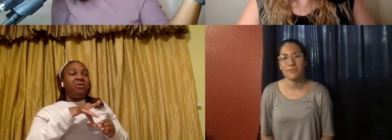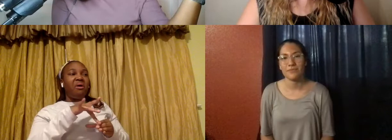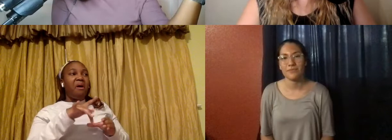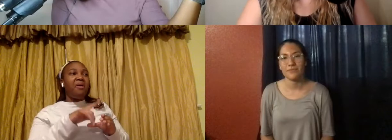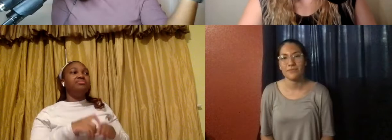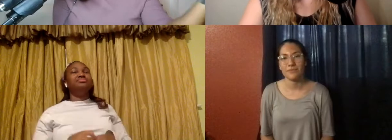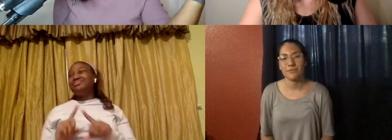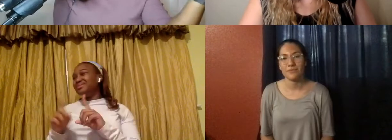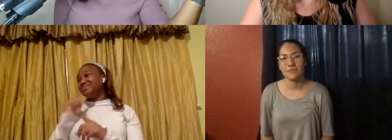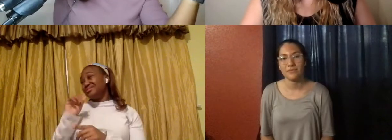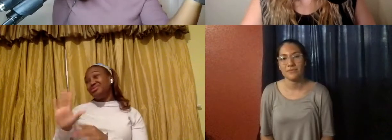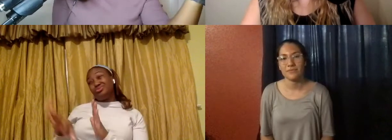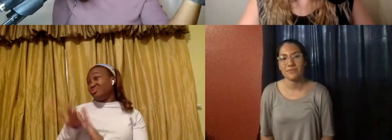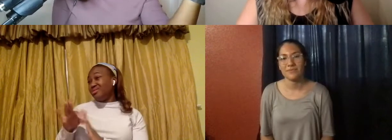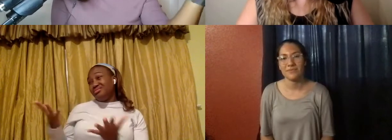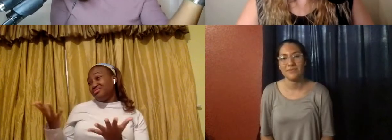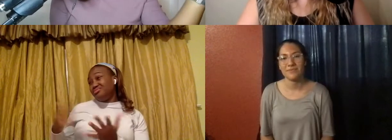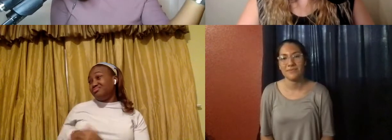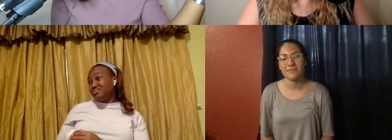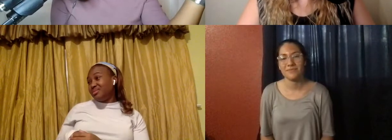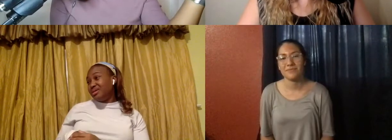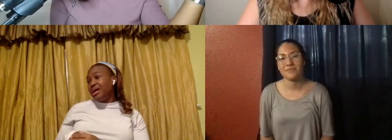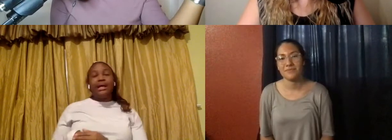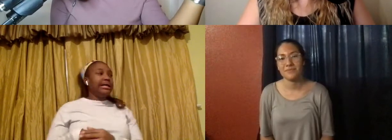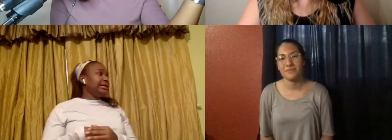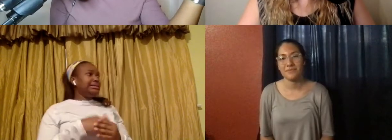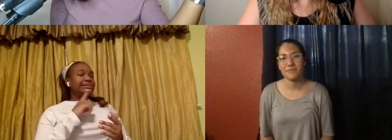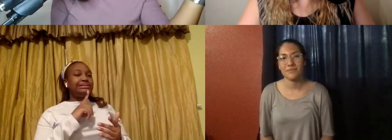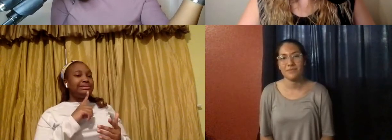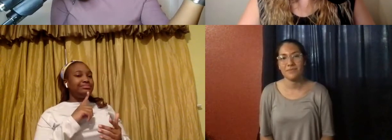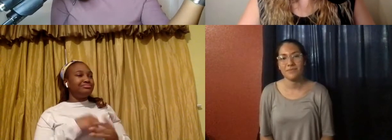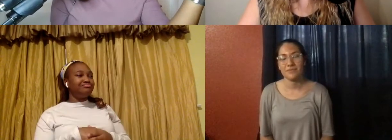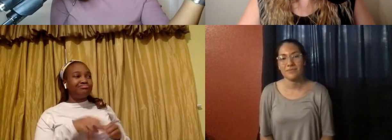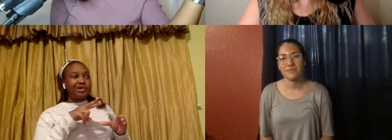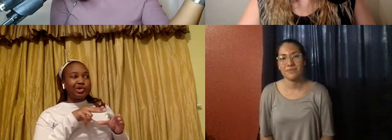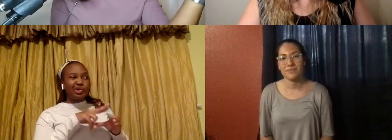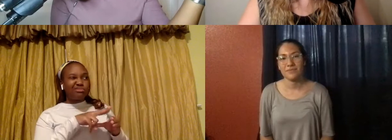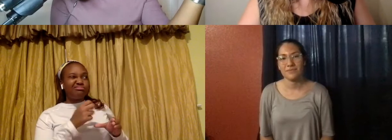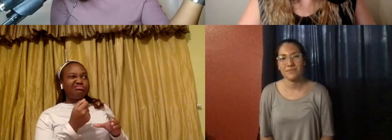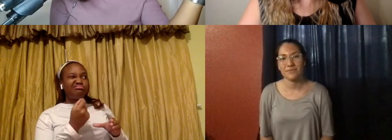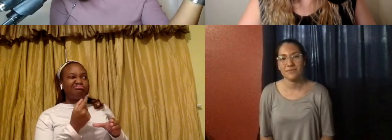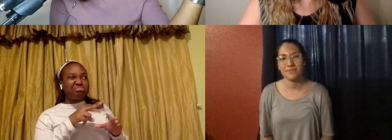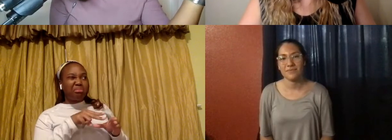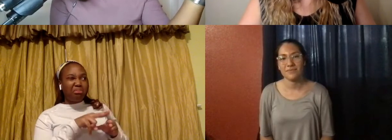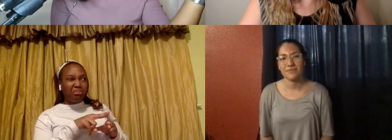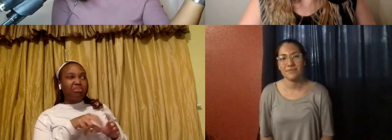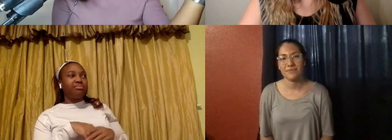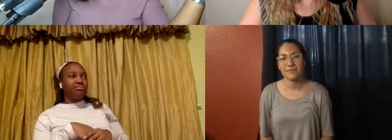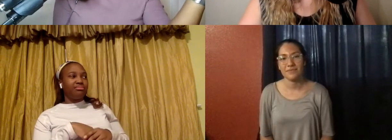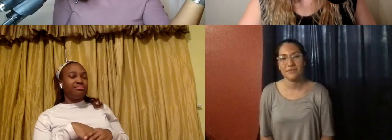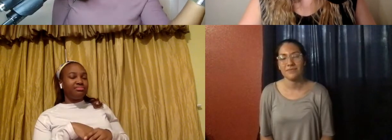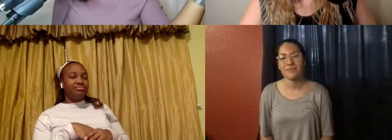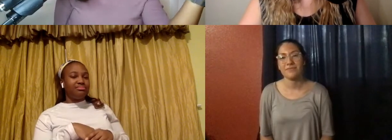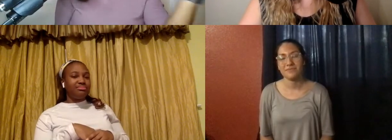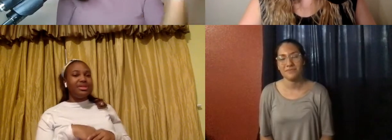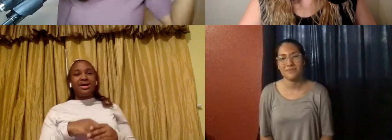your choice. Like, I think I said something like that. And then he literally just said, trim. He was like, well, trim, you know? And so